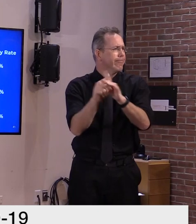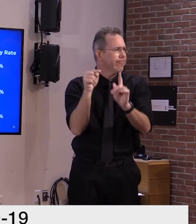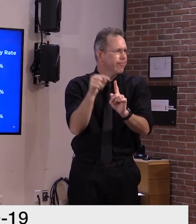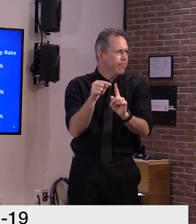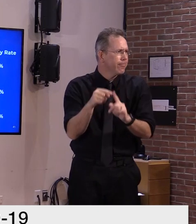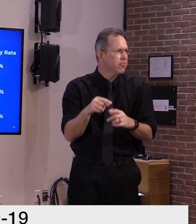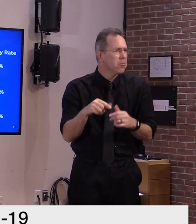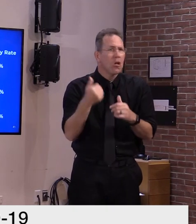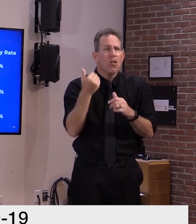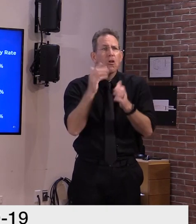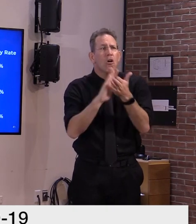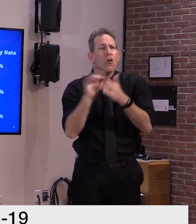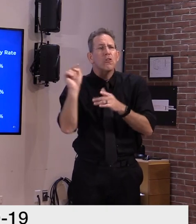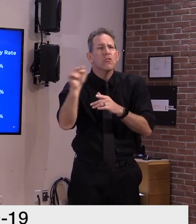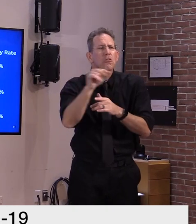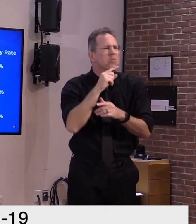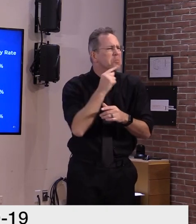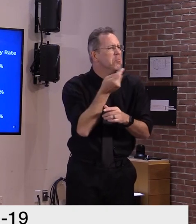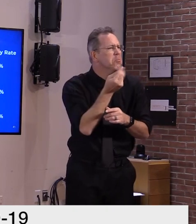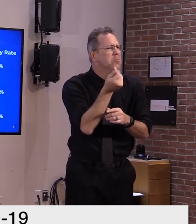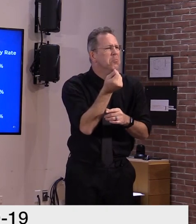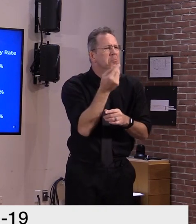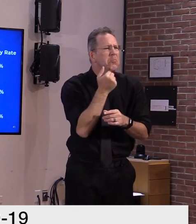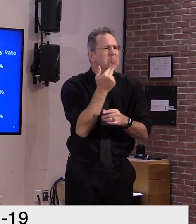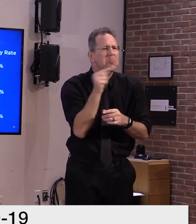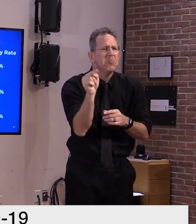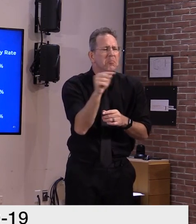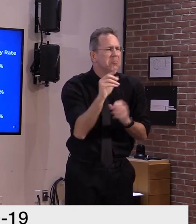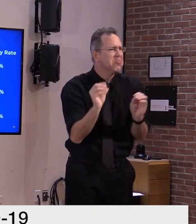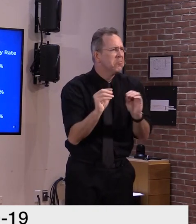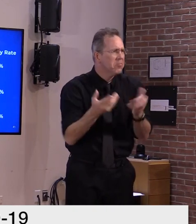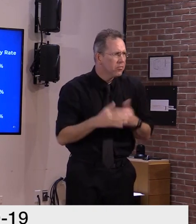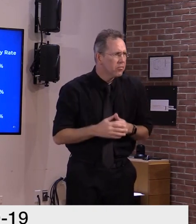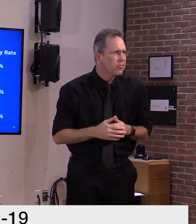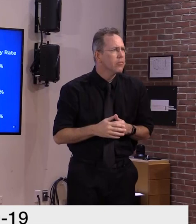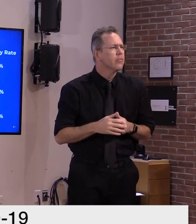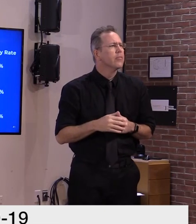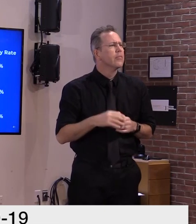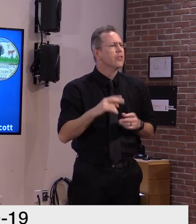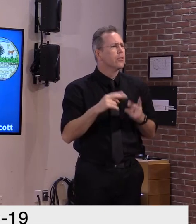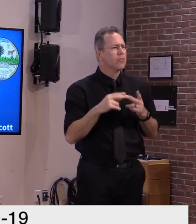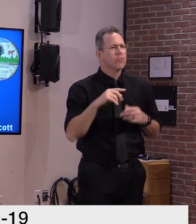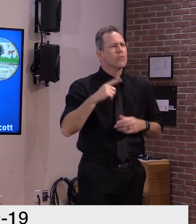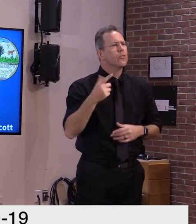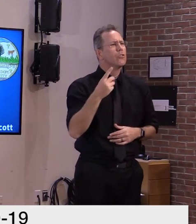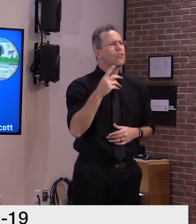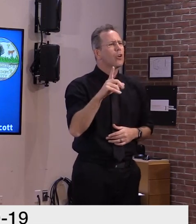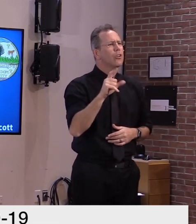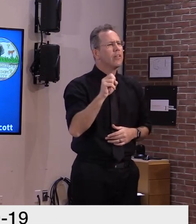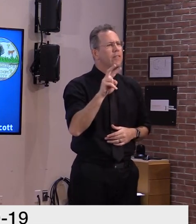the higher education space. So with that, I'm going to turn it over to Dr. Levine.